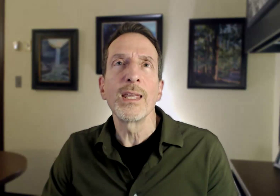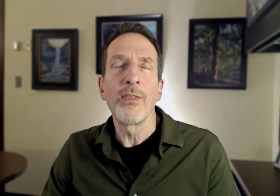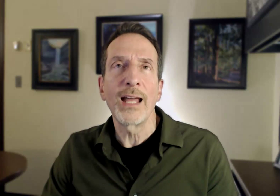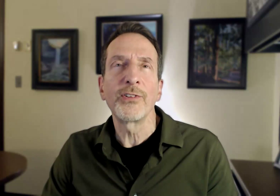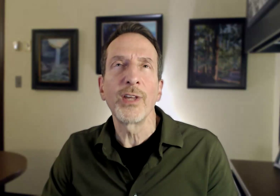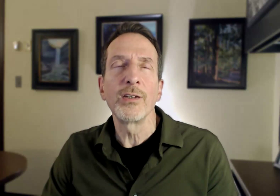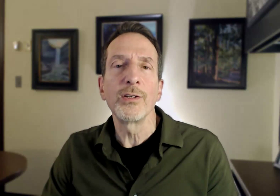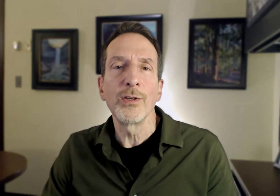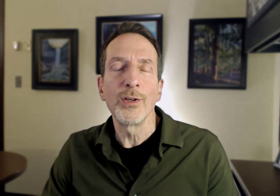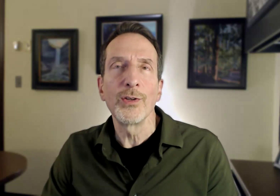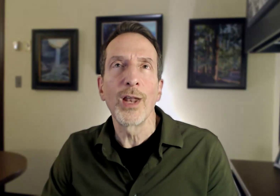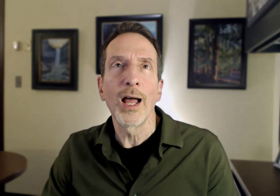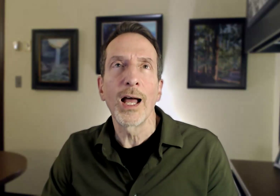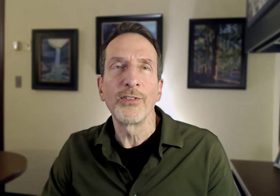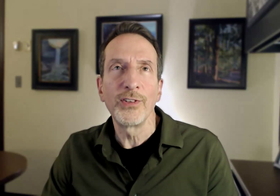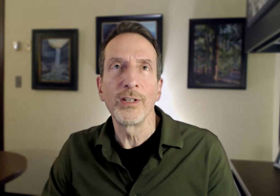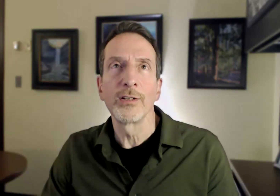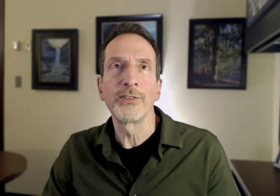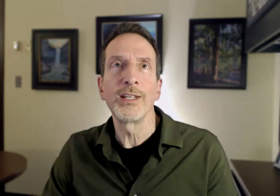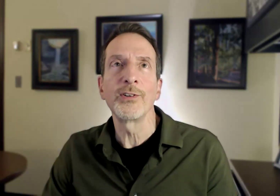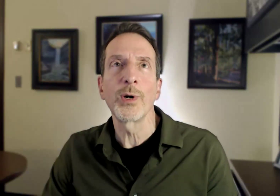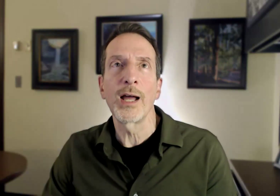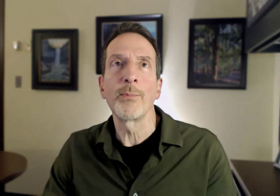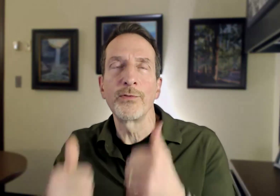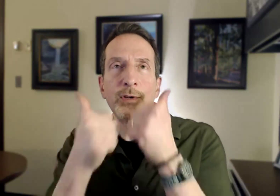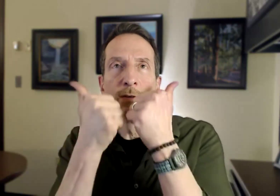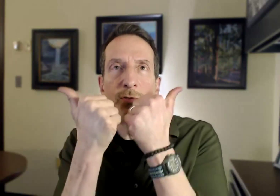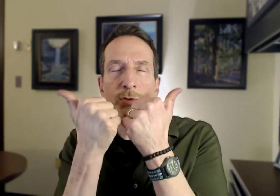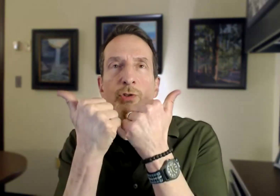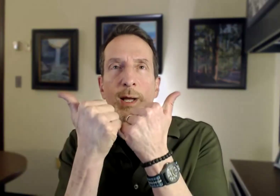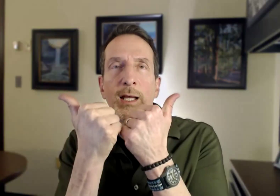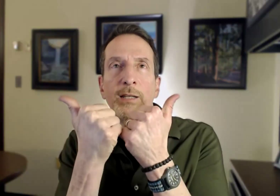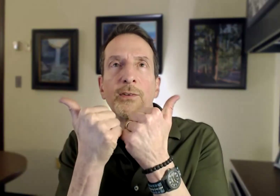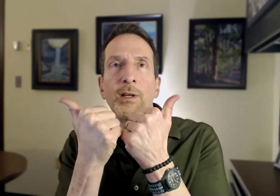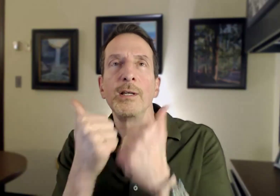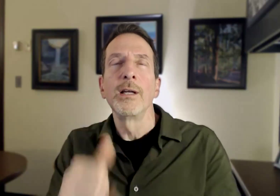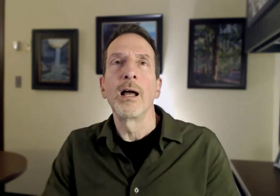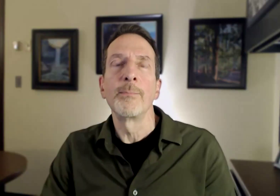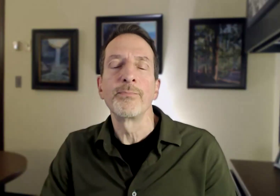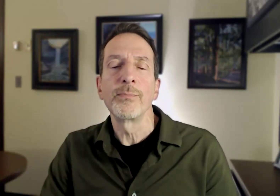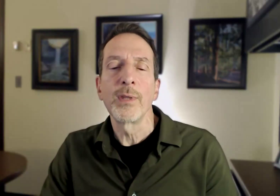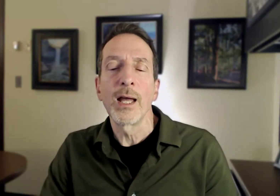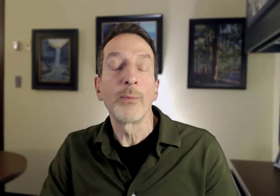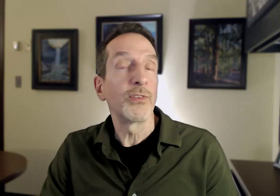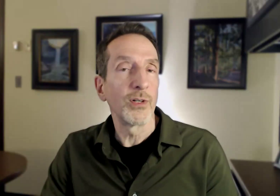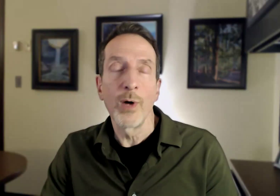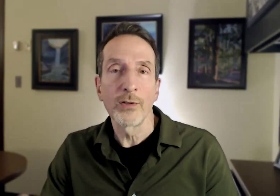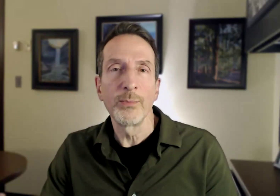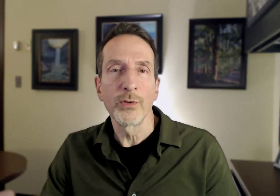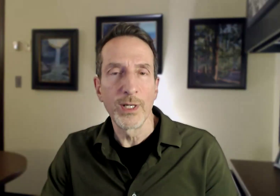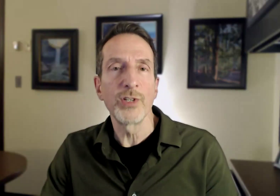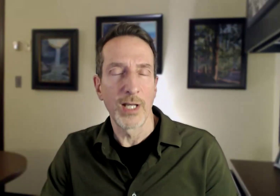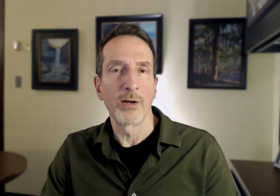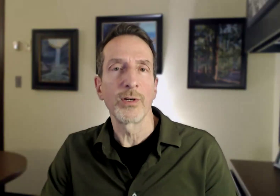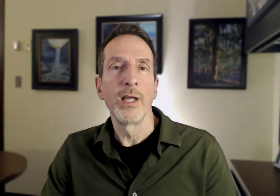Okay. That said, I still see, here's where I'm of two minds. Um, I would still